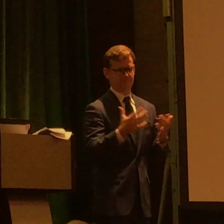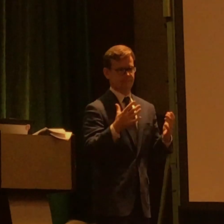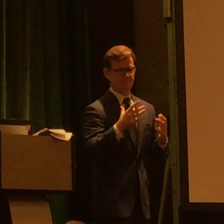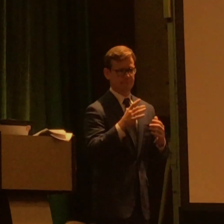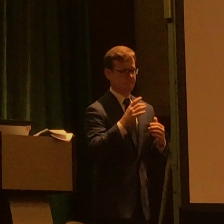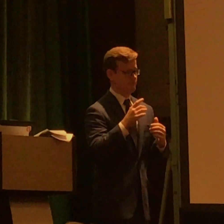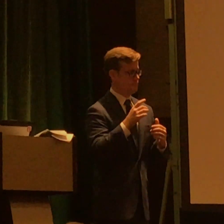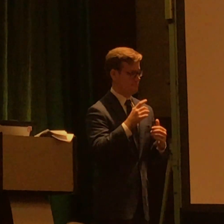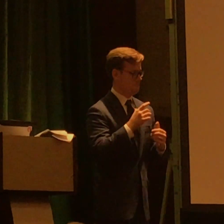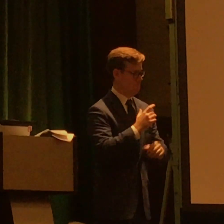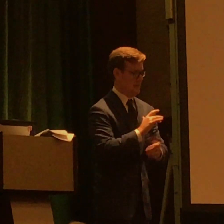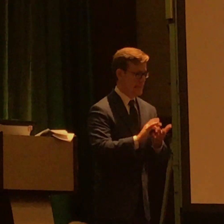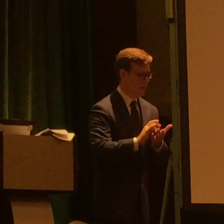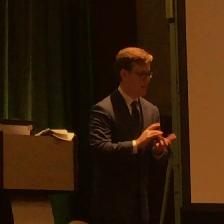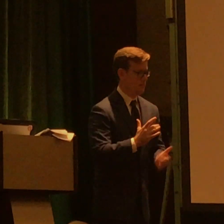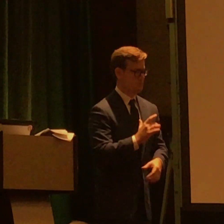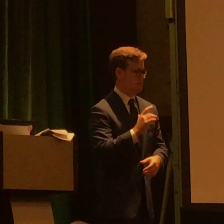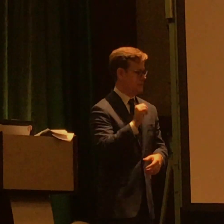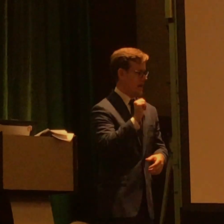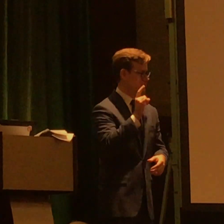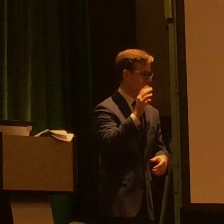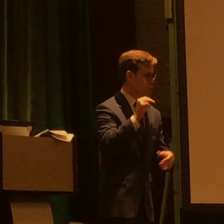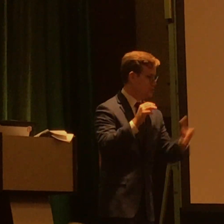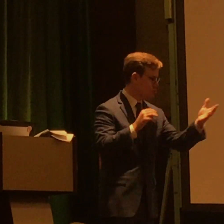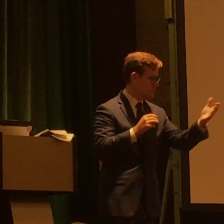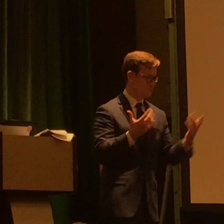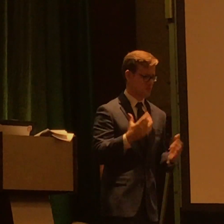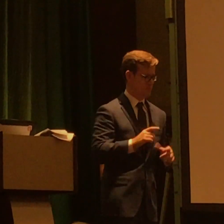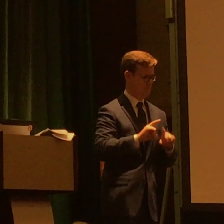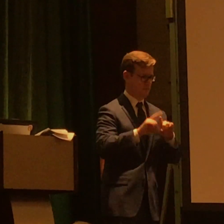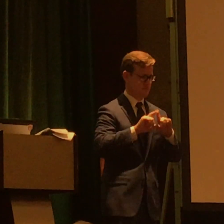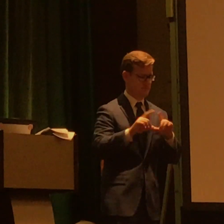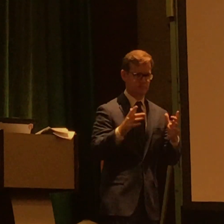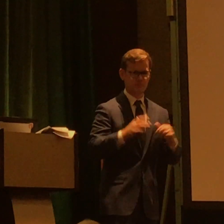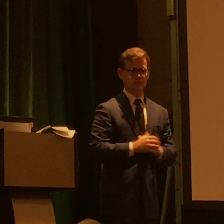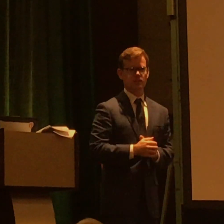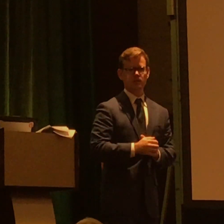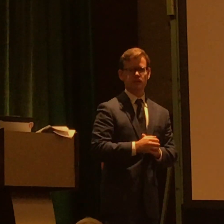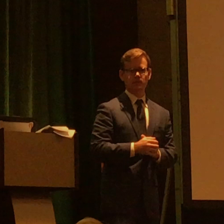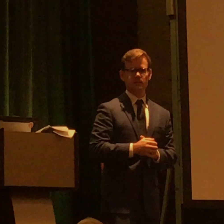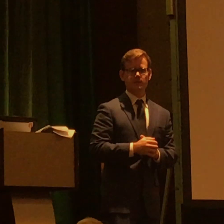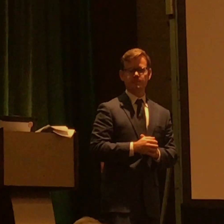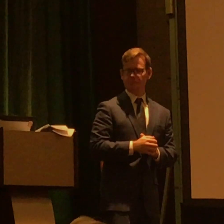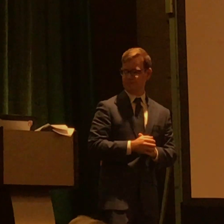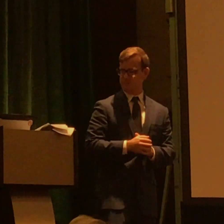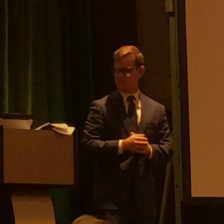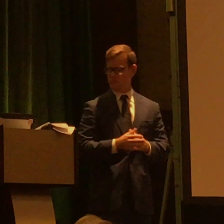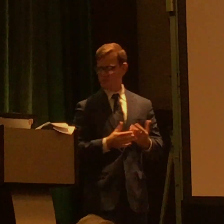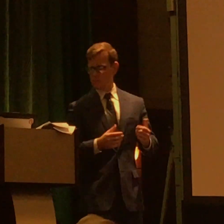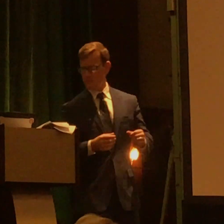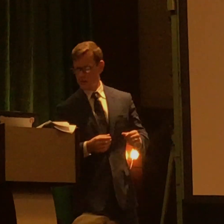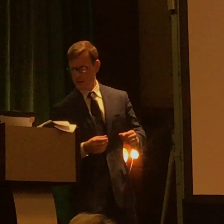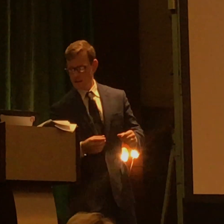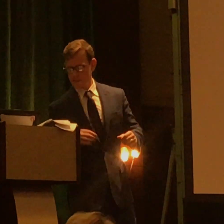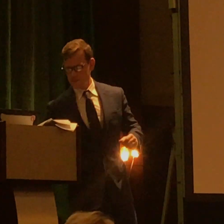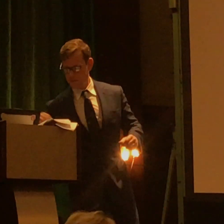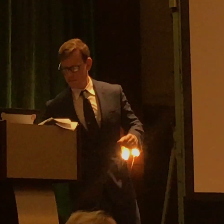ammunition, all kinds of things that could happen, military and medical support as